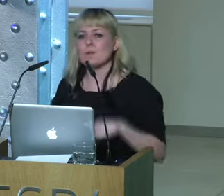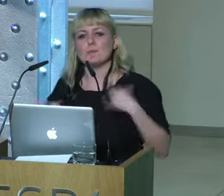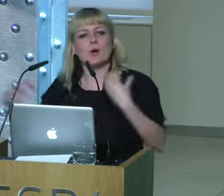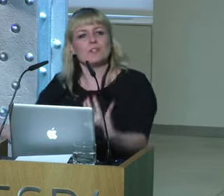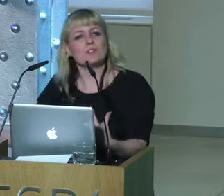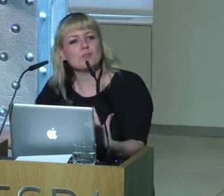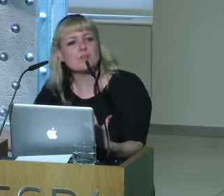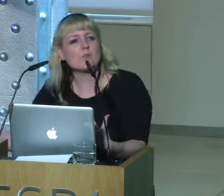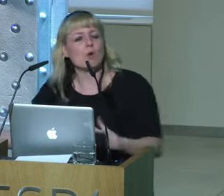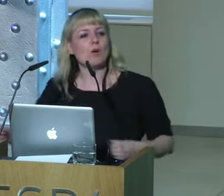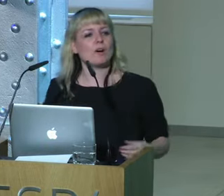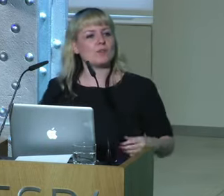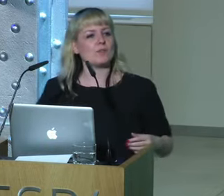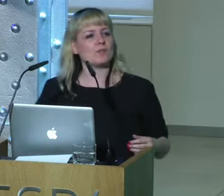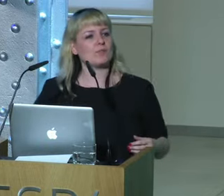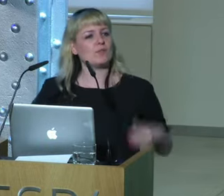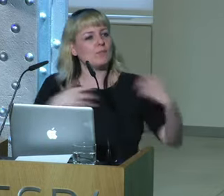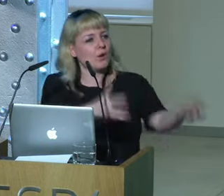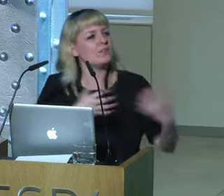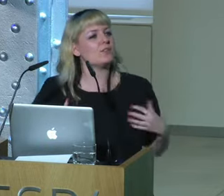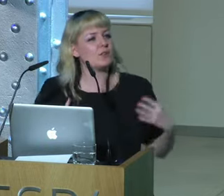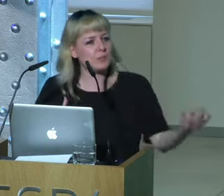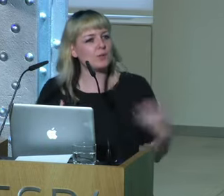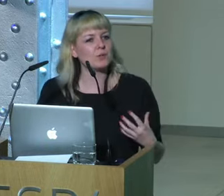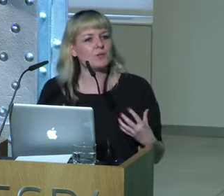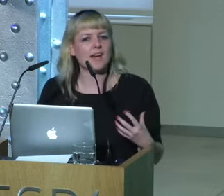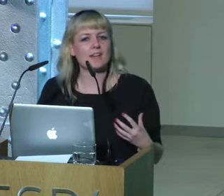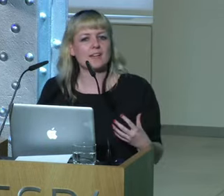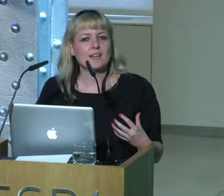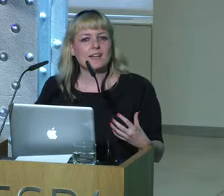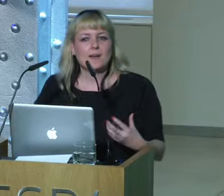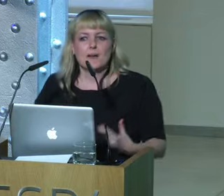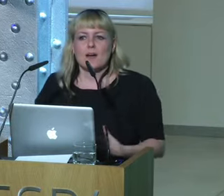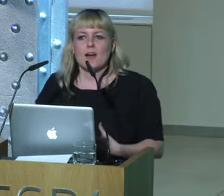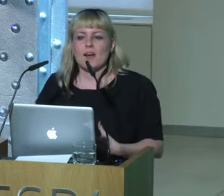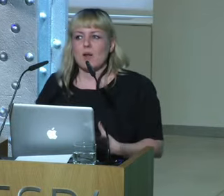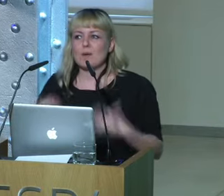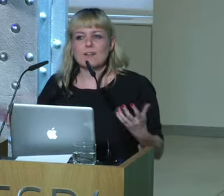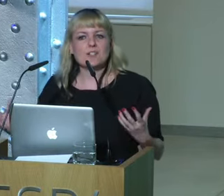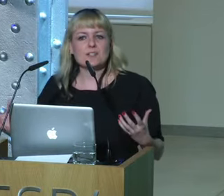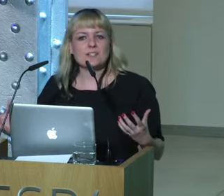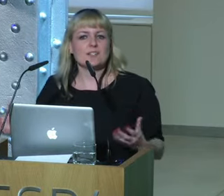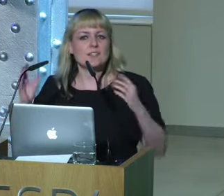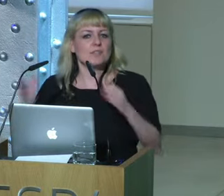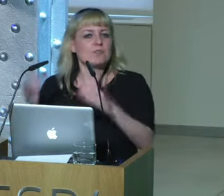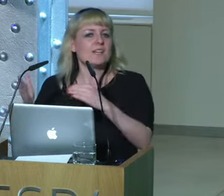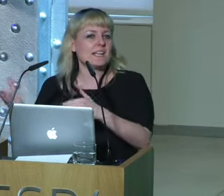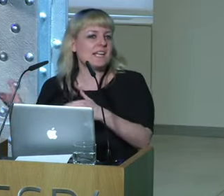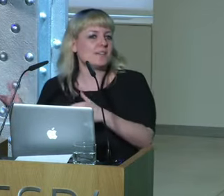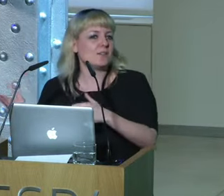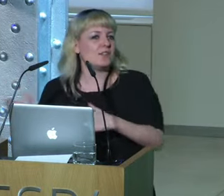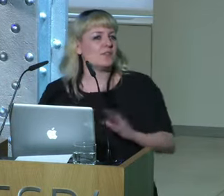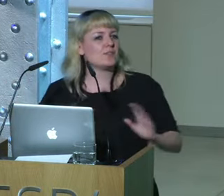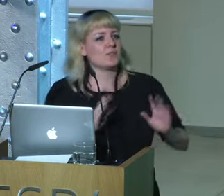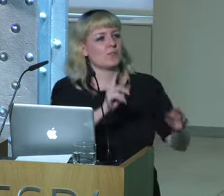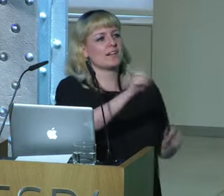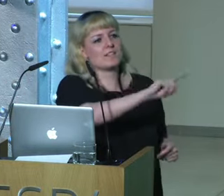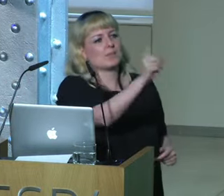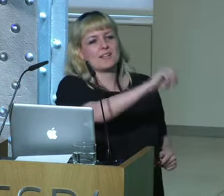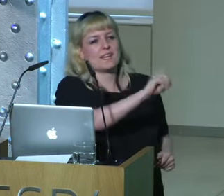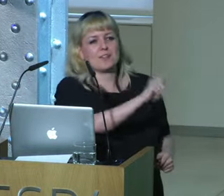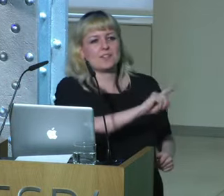a bit beholden to them, or you've bonded, because of that. And what I find interesting is these are all techniques that we use just